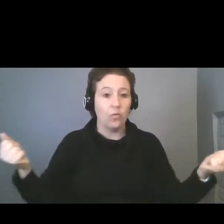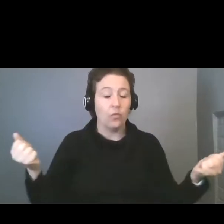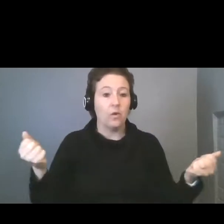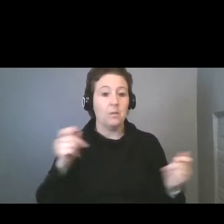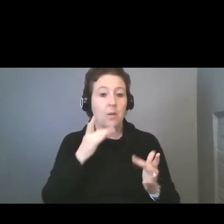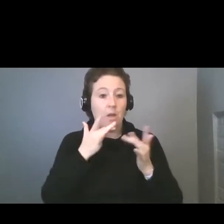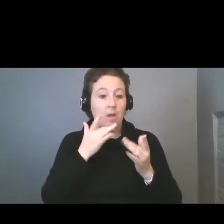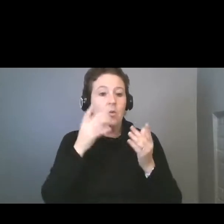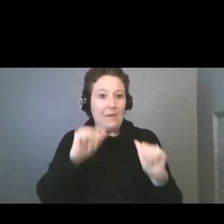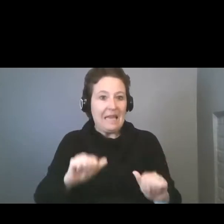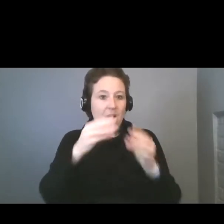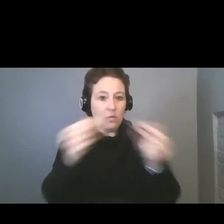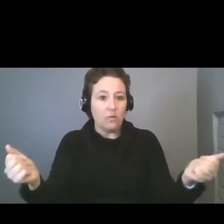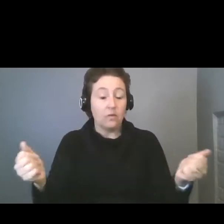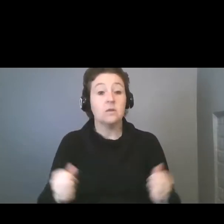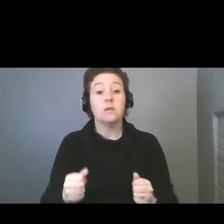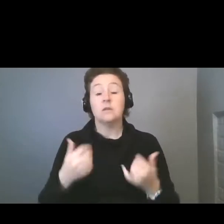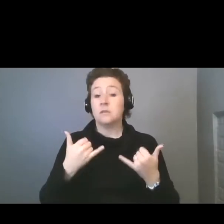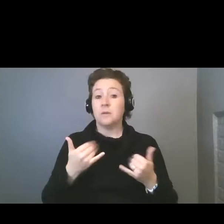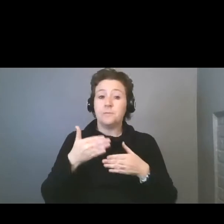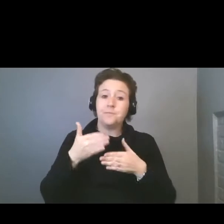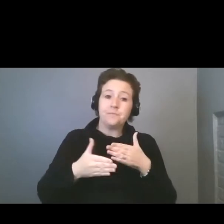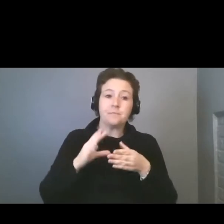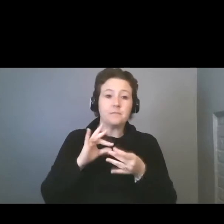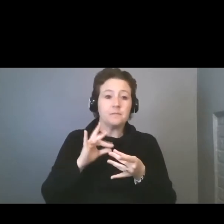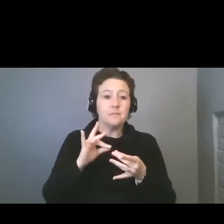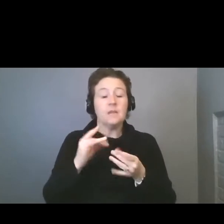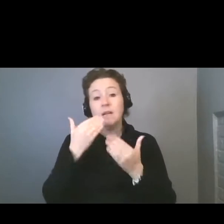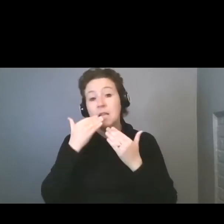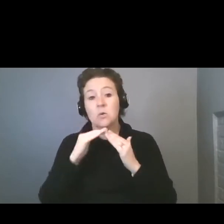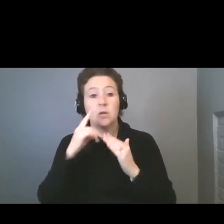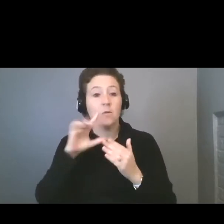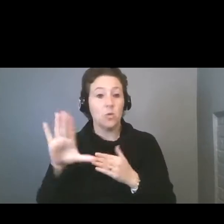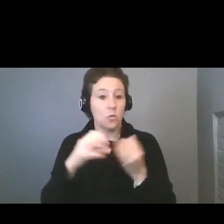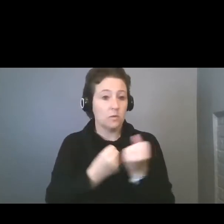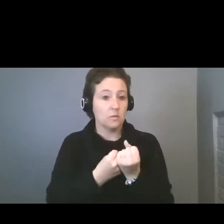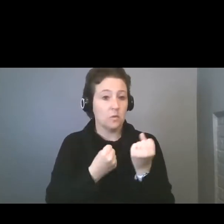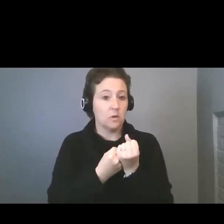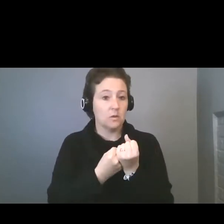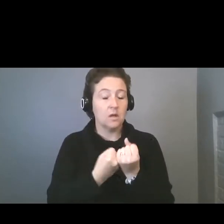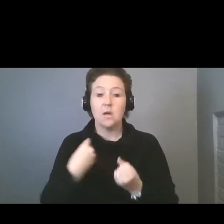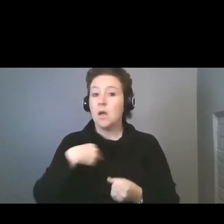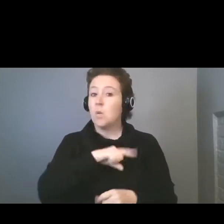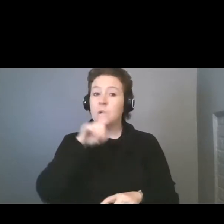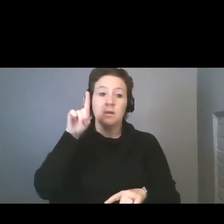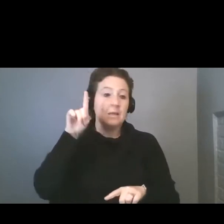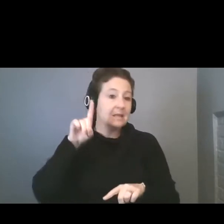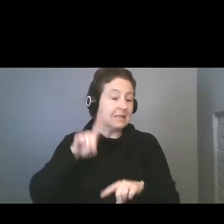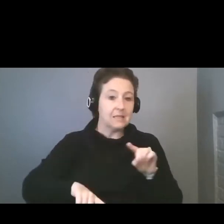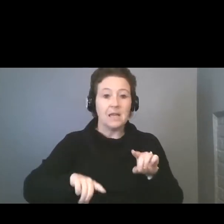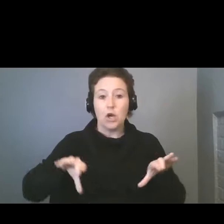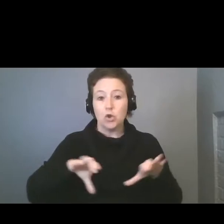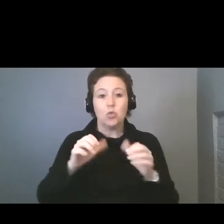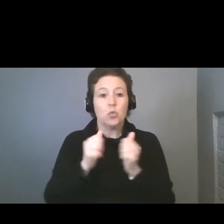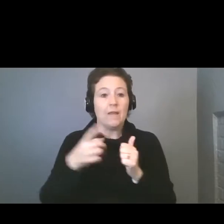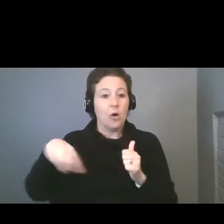In closing, many thanks to the community for their generous support. We could not be doing what we're doing without them. And